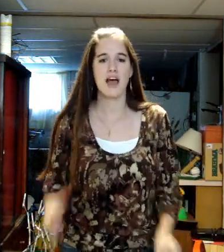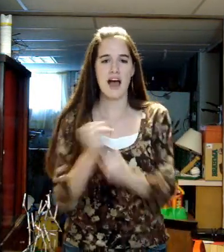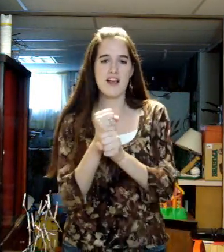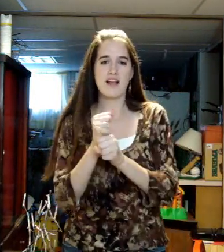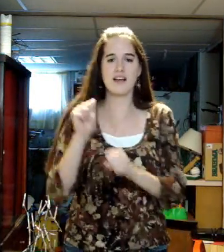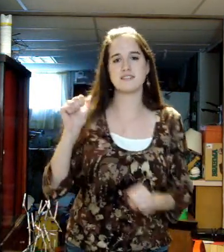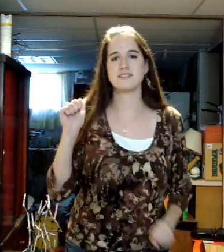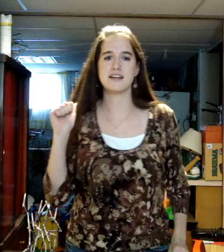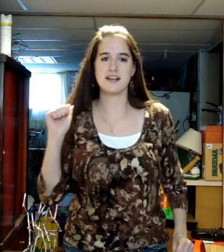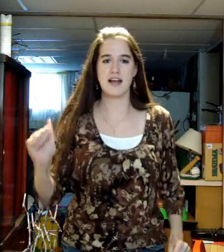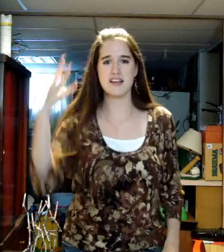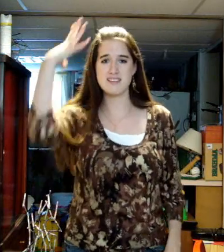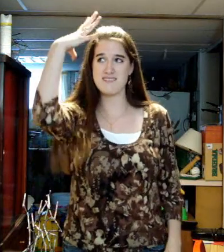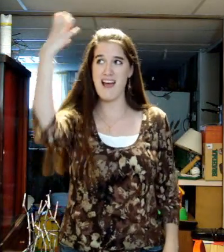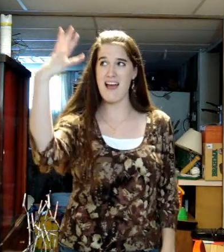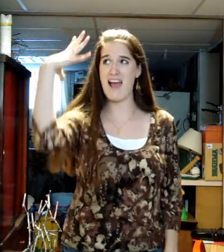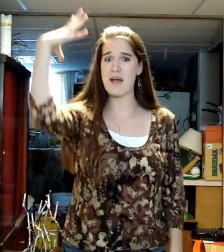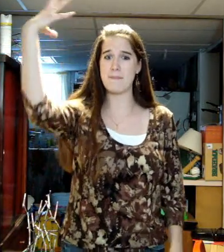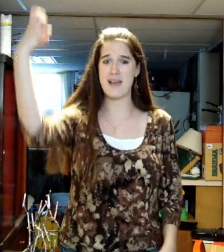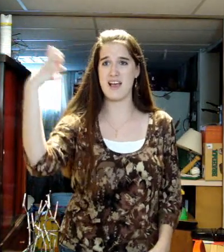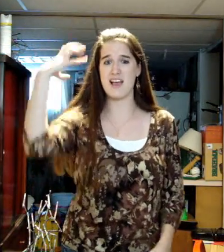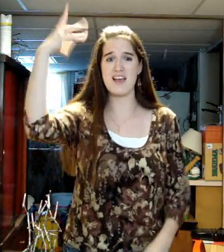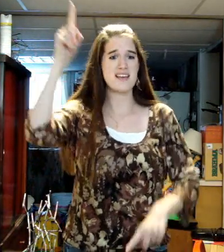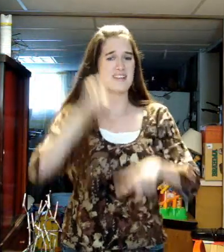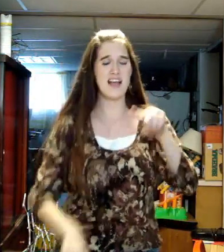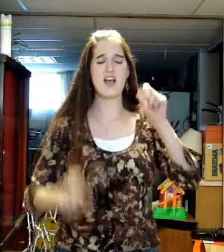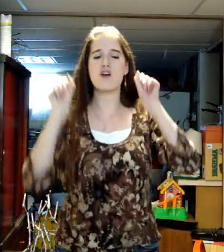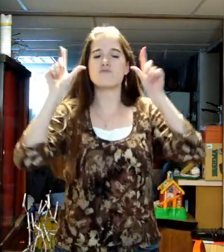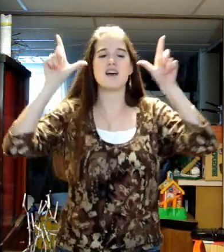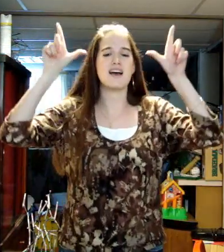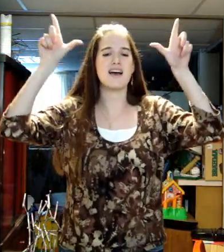Got a nightmare, can't wake up